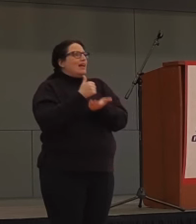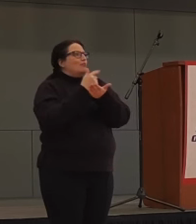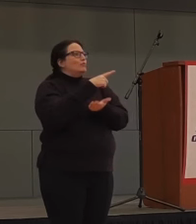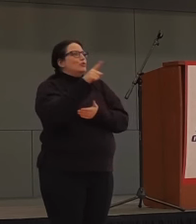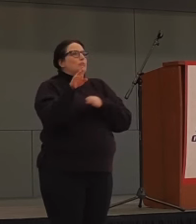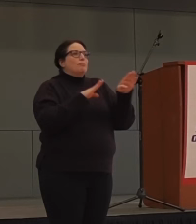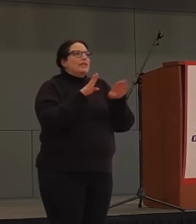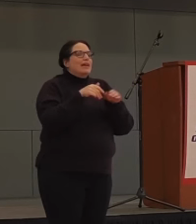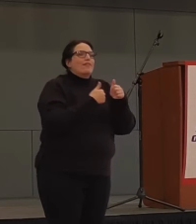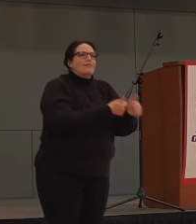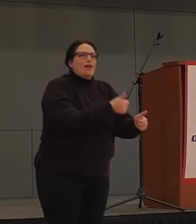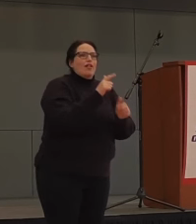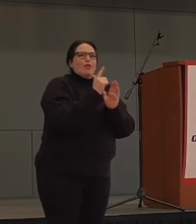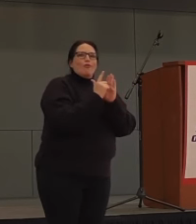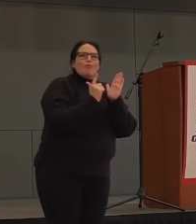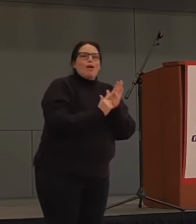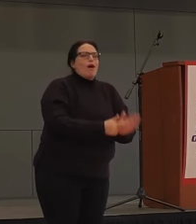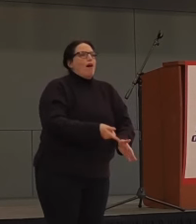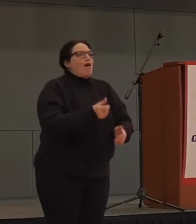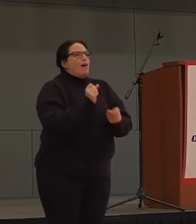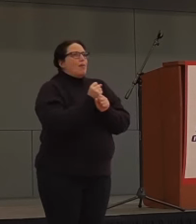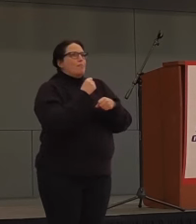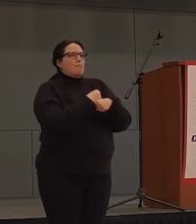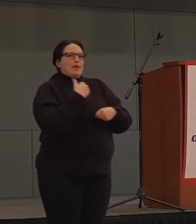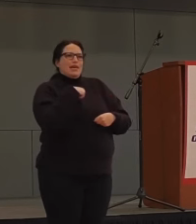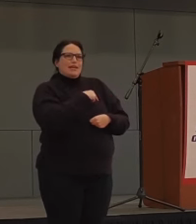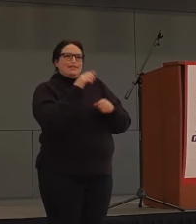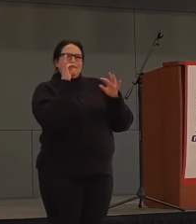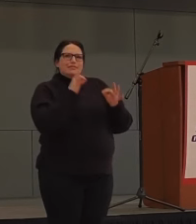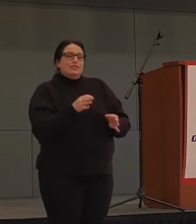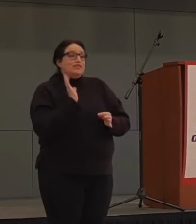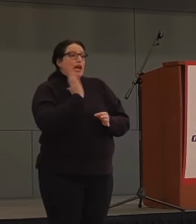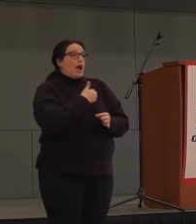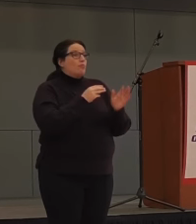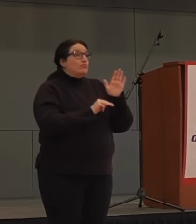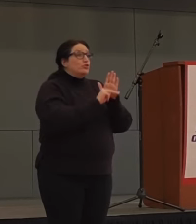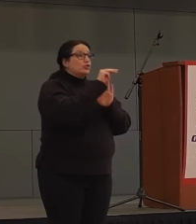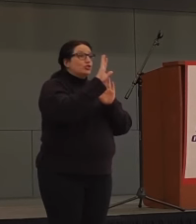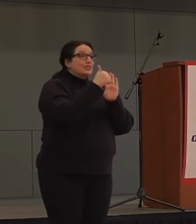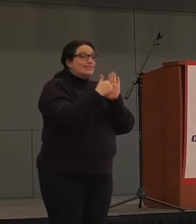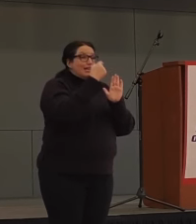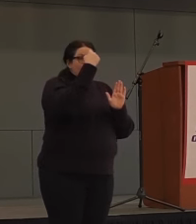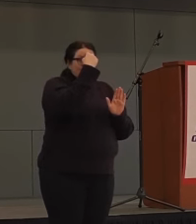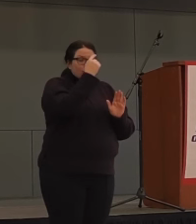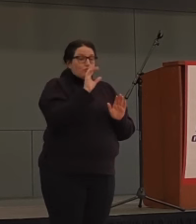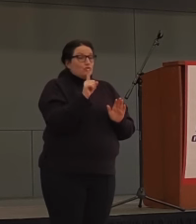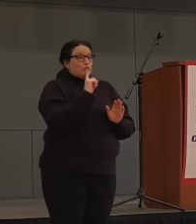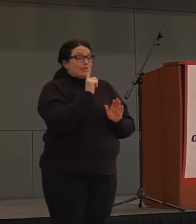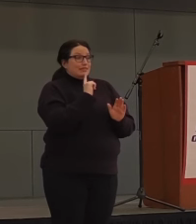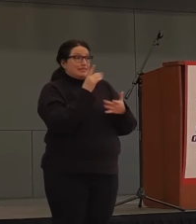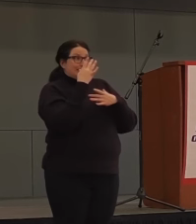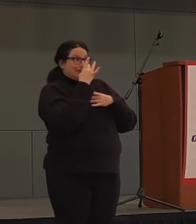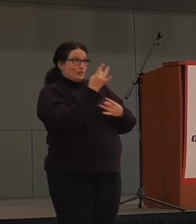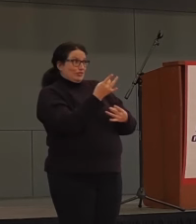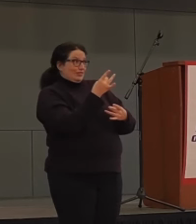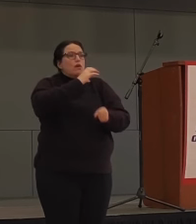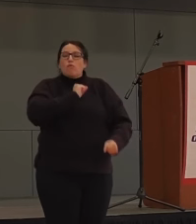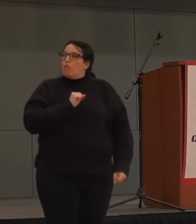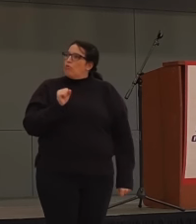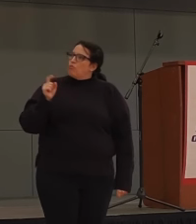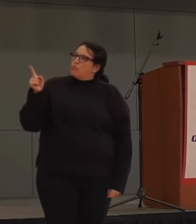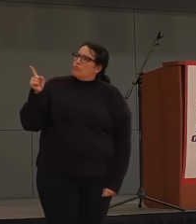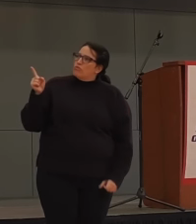This is our decision-making center. This is our maturity center. Interestingly enough, this part of